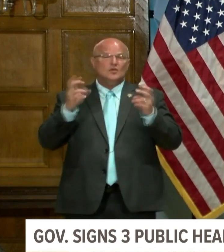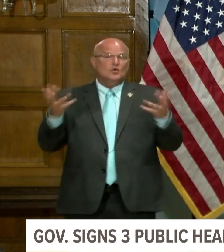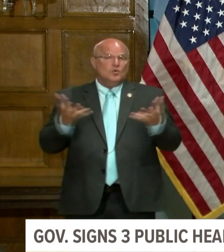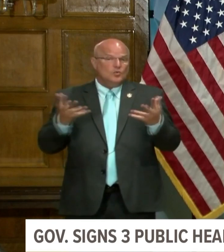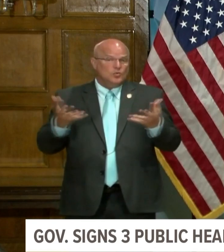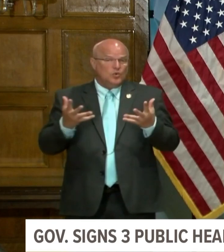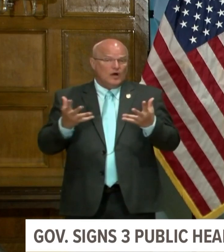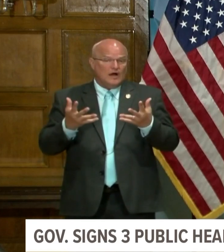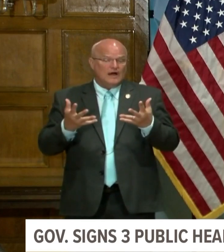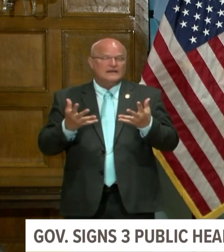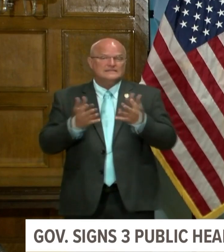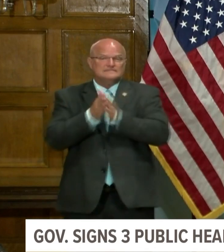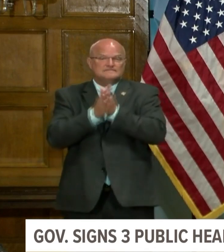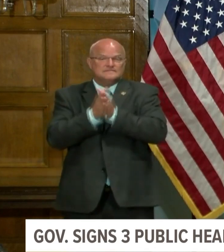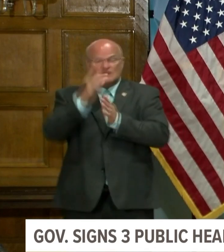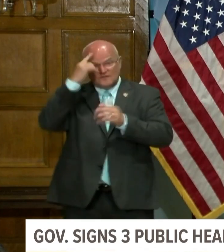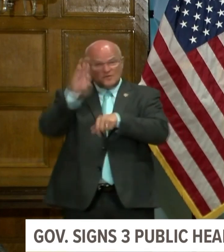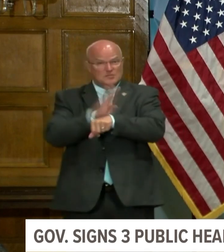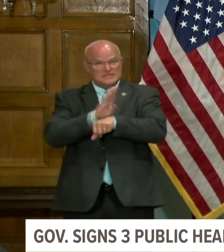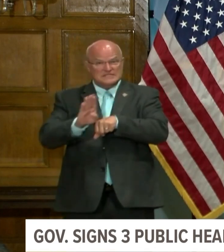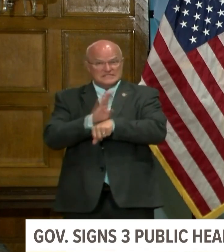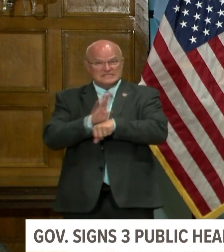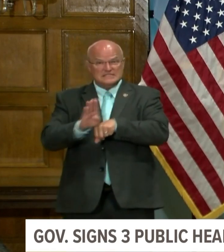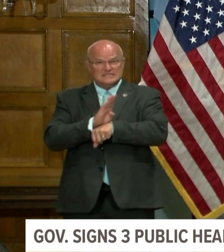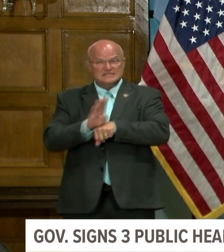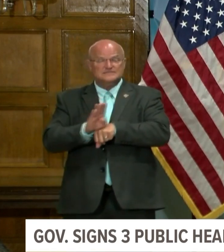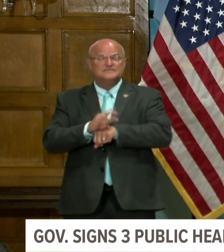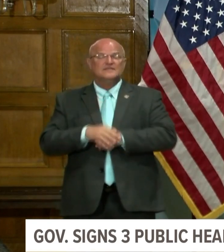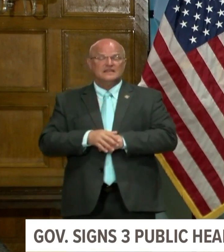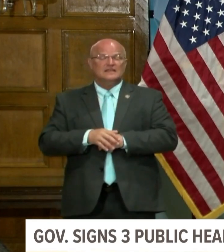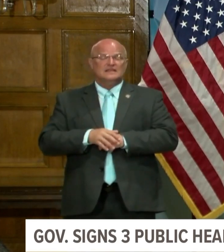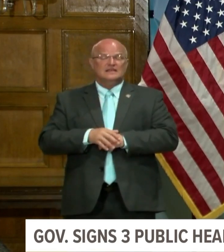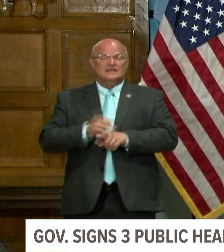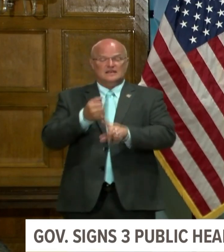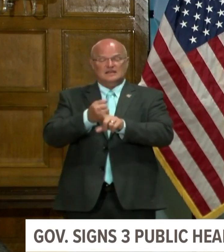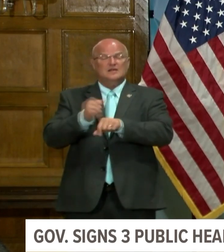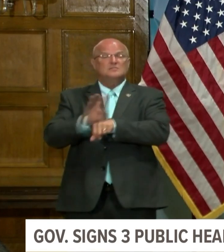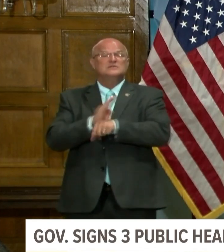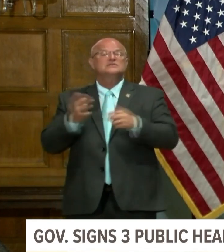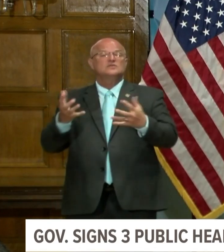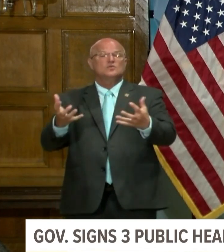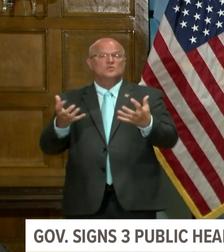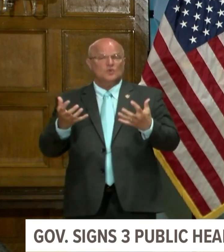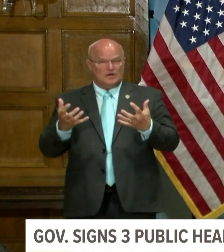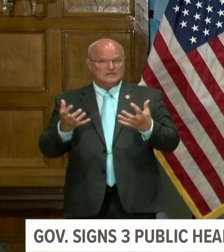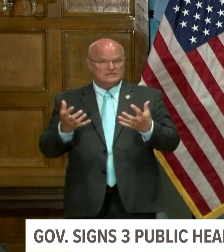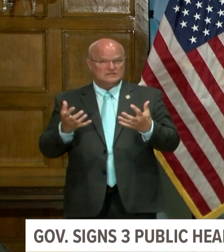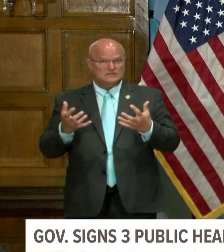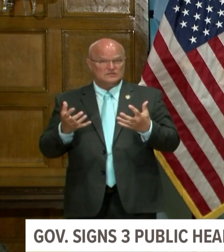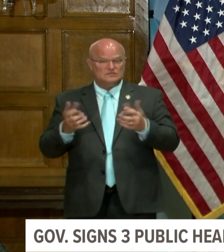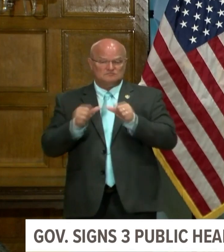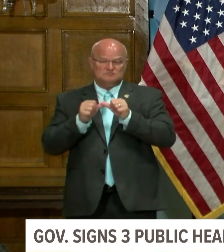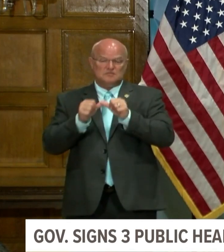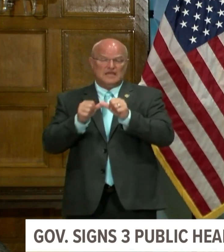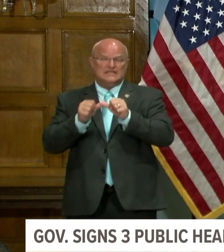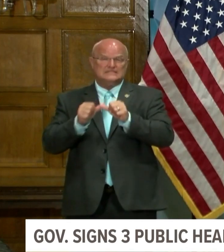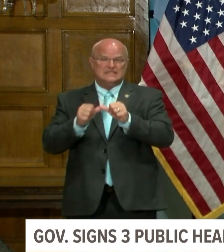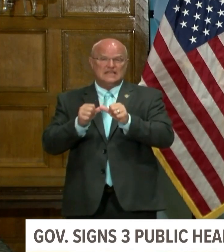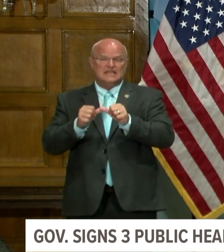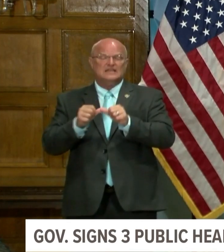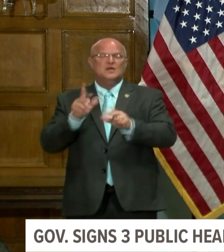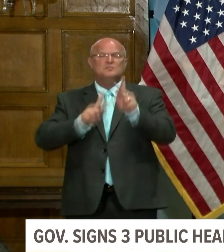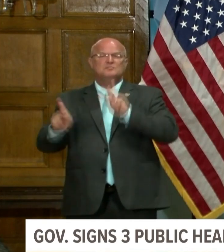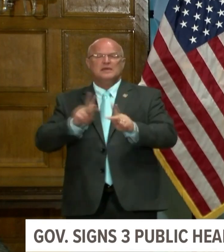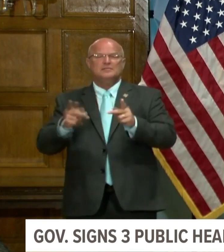what is the incentives for businesses want to be able to maintain a